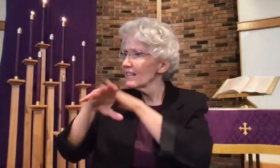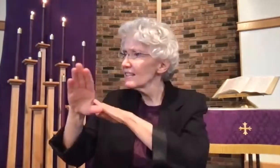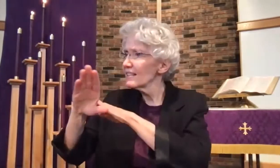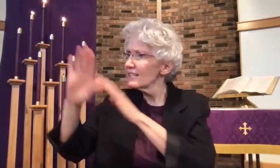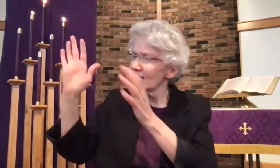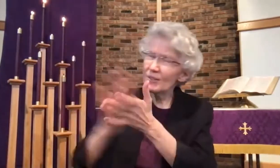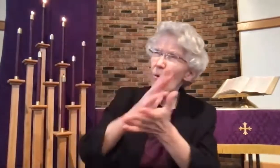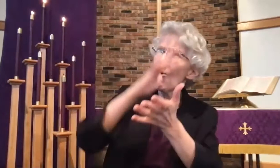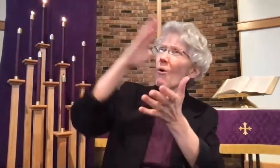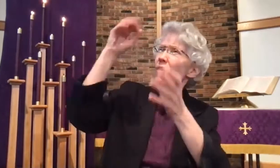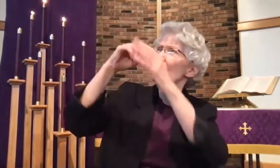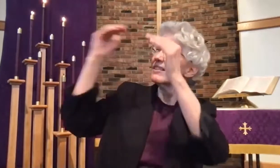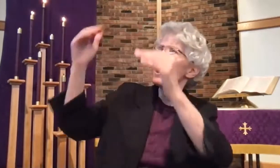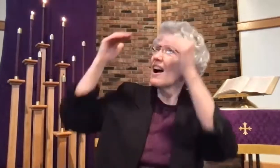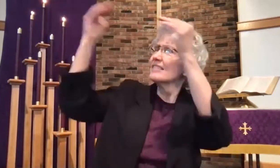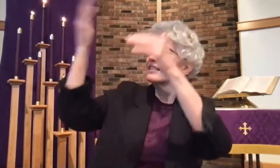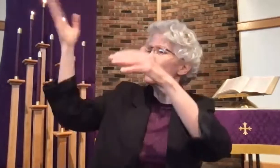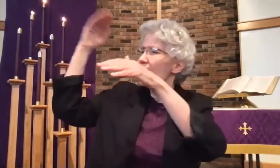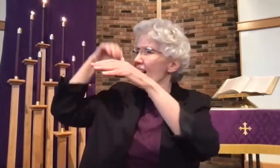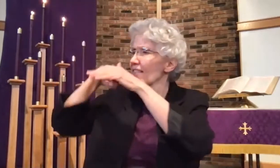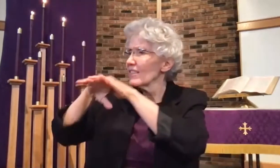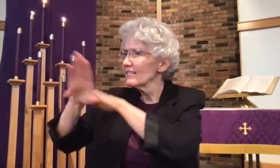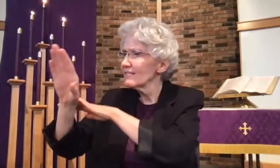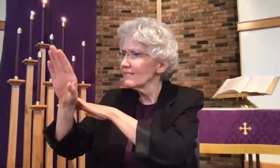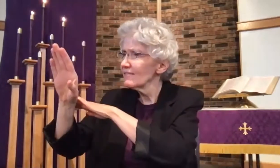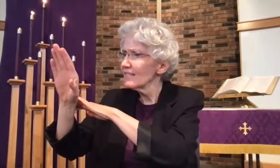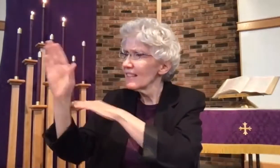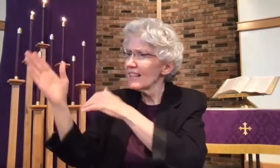Peace in heaven and glory in the highest heaven.